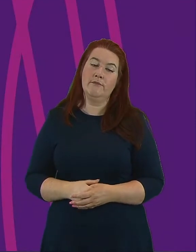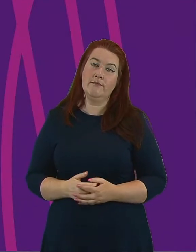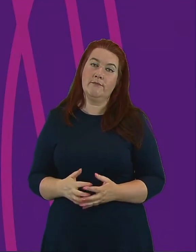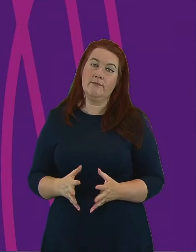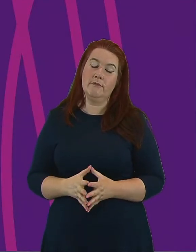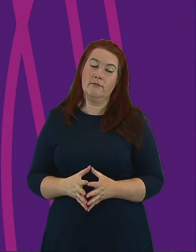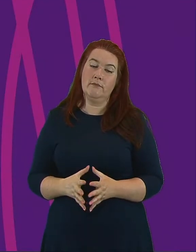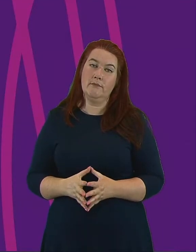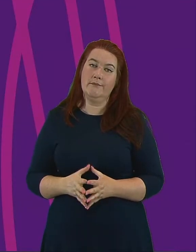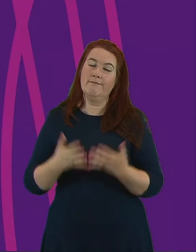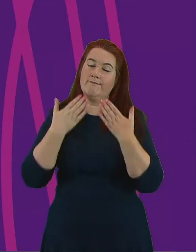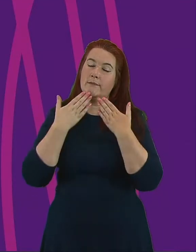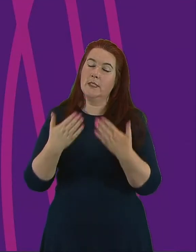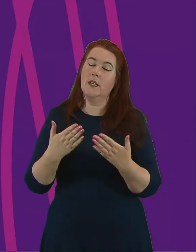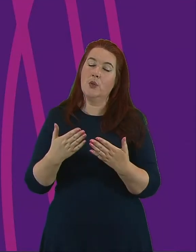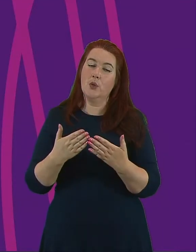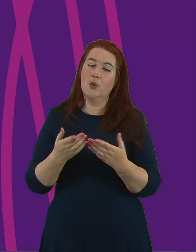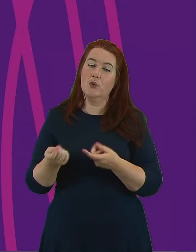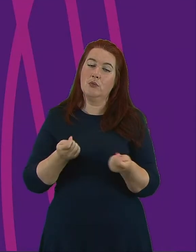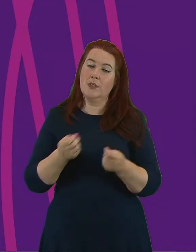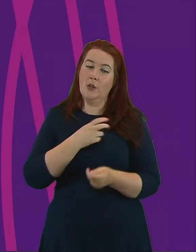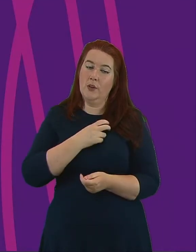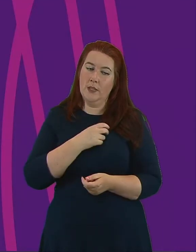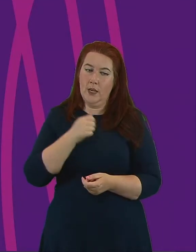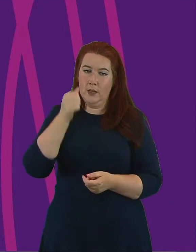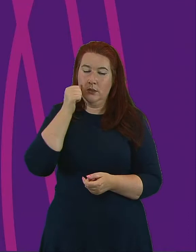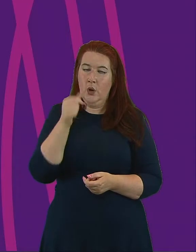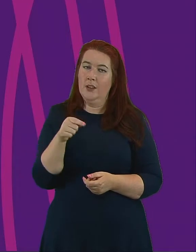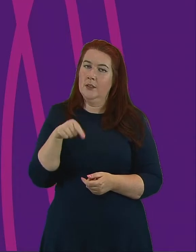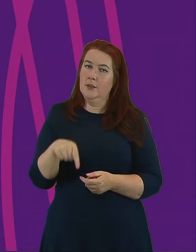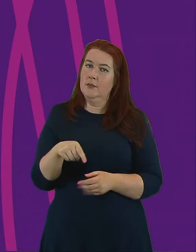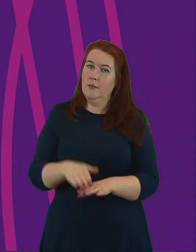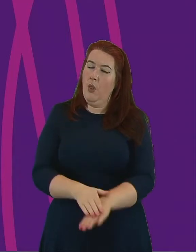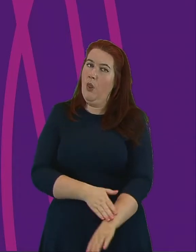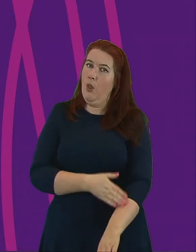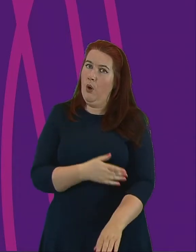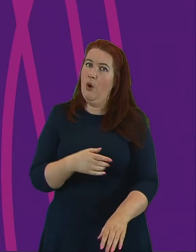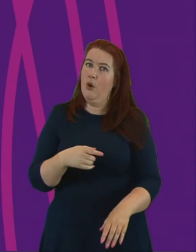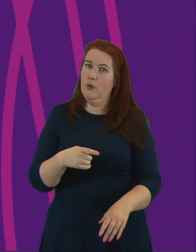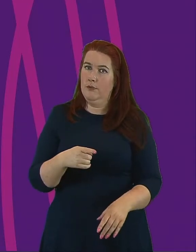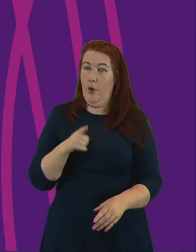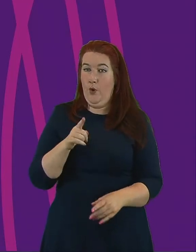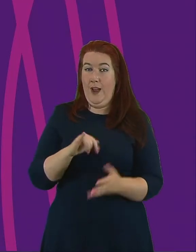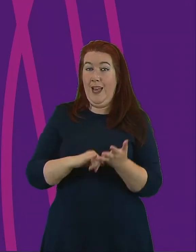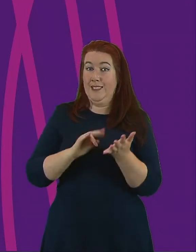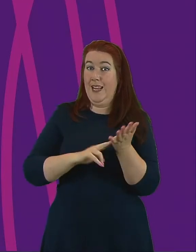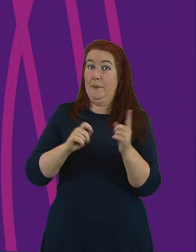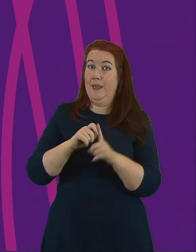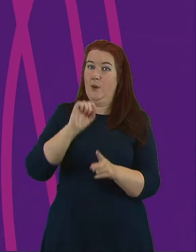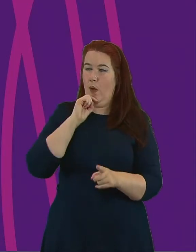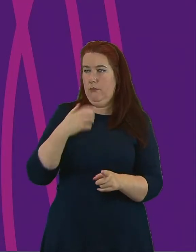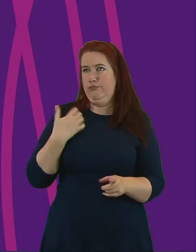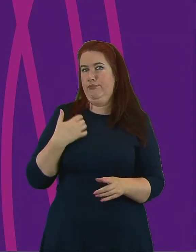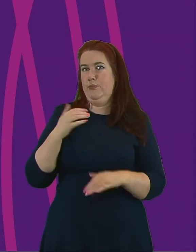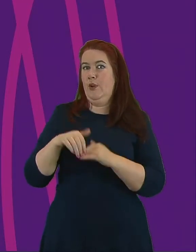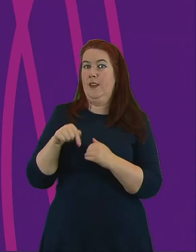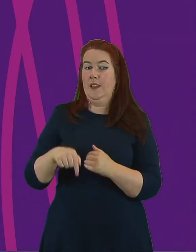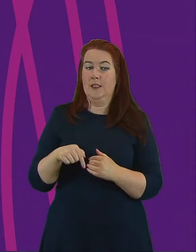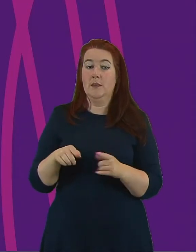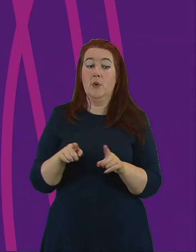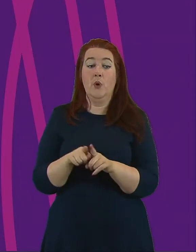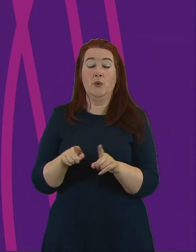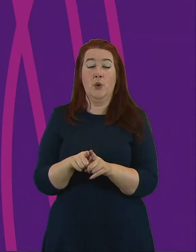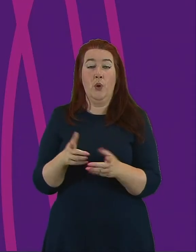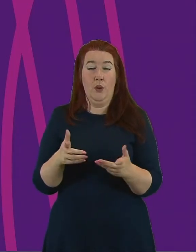Thank you, Presiding Officer. Now, this subject's clearly going to be a lengthy source of grievance for nationalists. And as for his comments on constructive